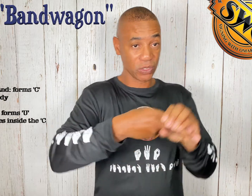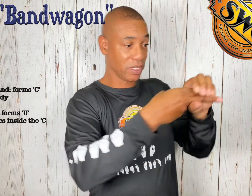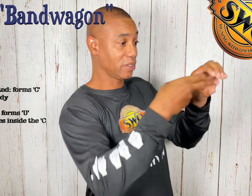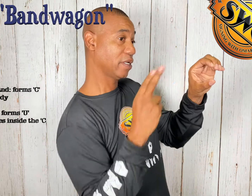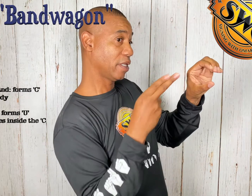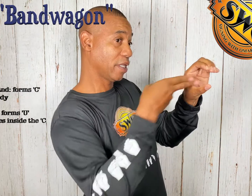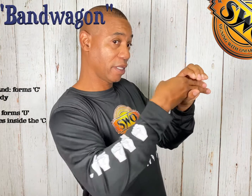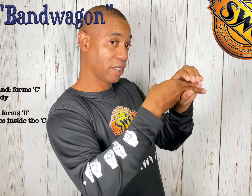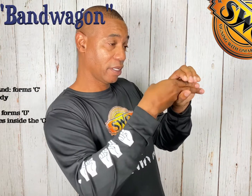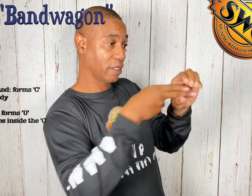this.